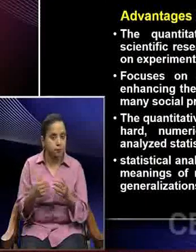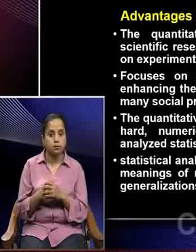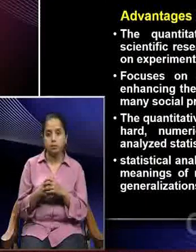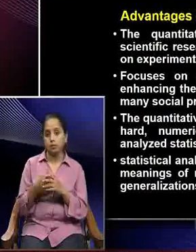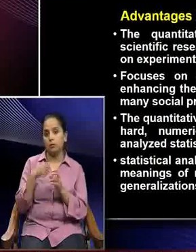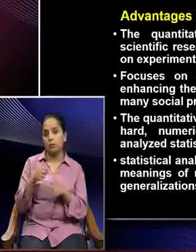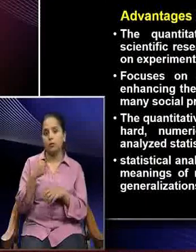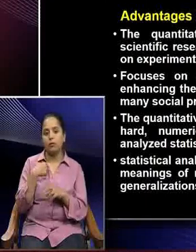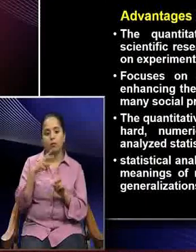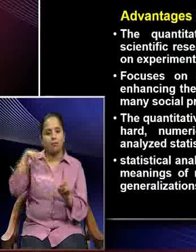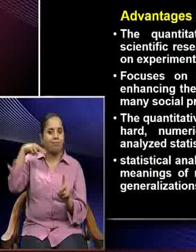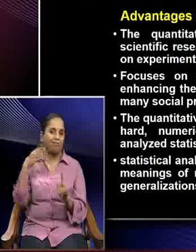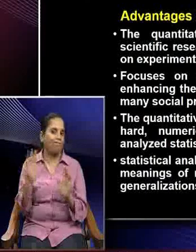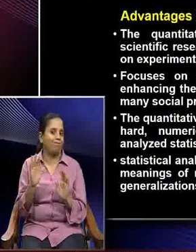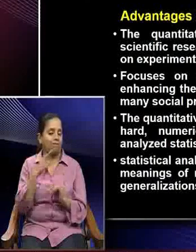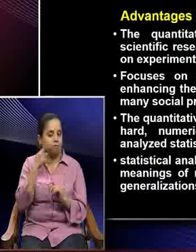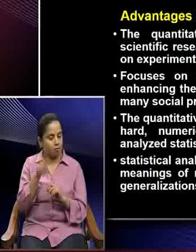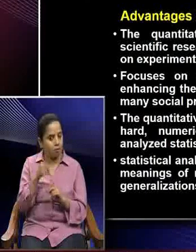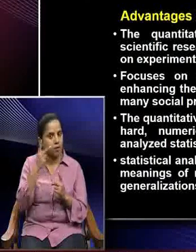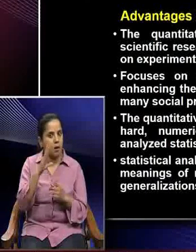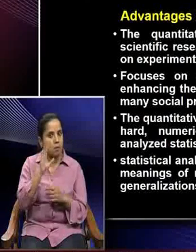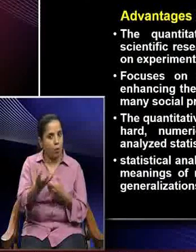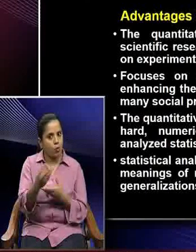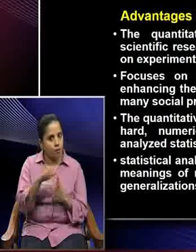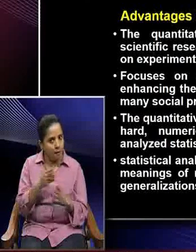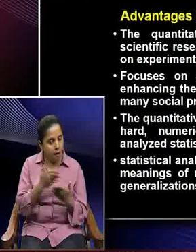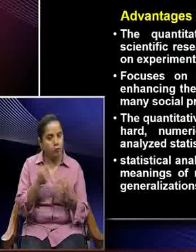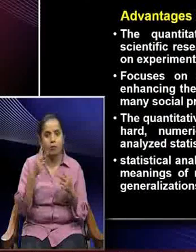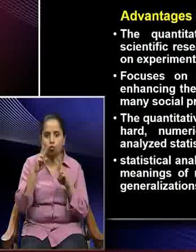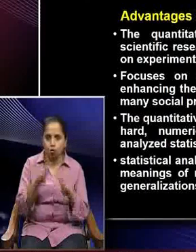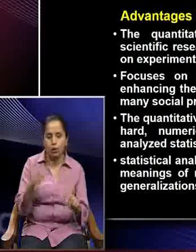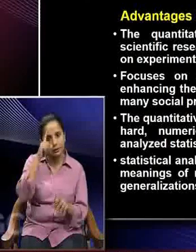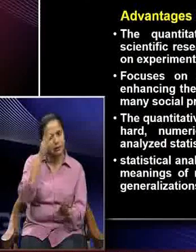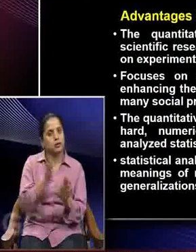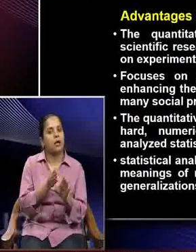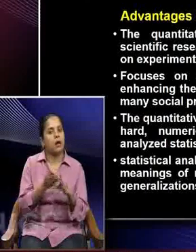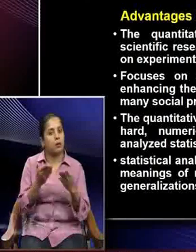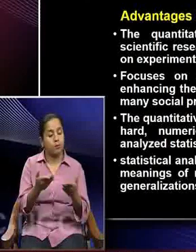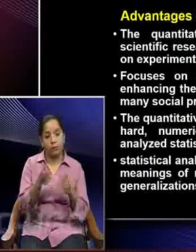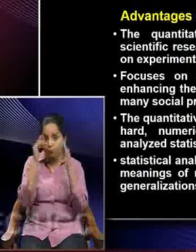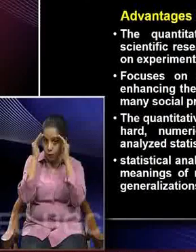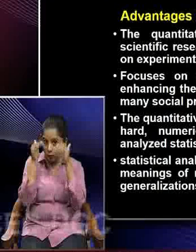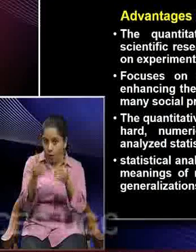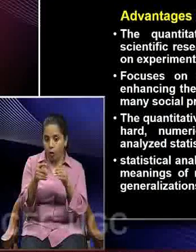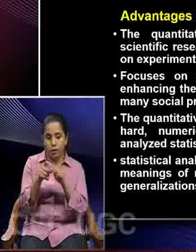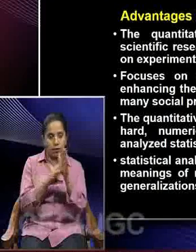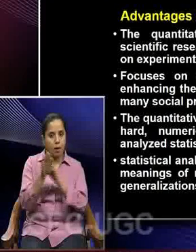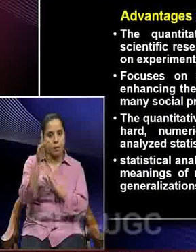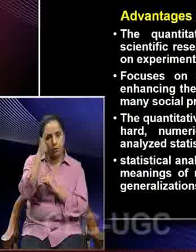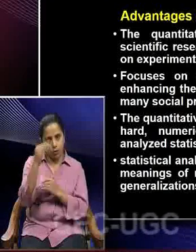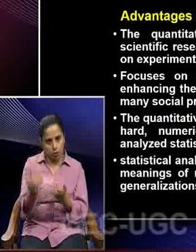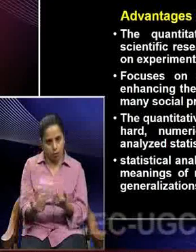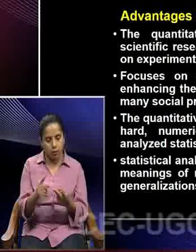cannot overlook this important contribution of quantitative research in psychology. It focuses on developing theories,